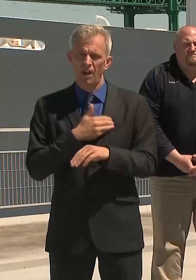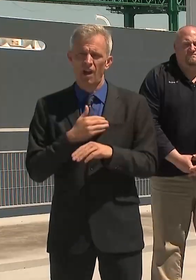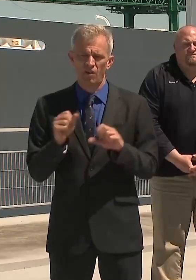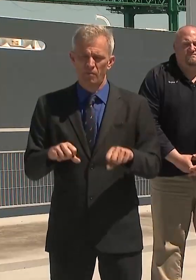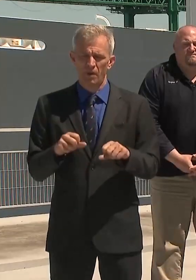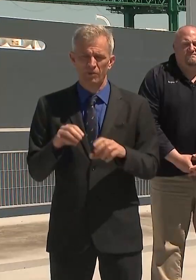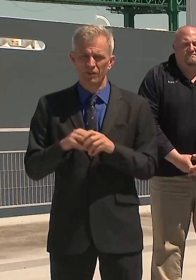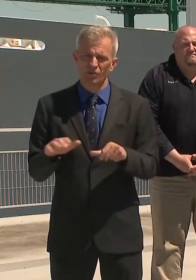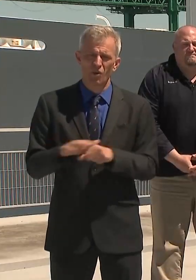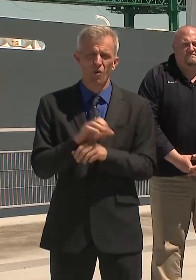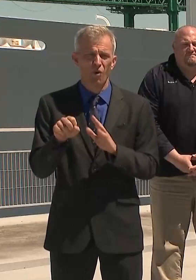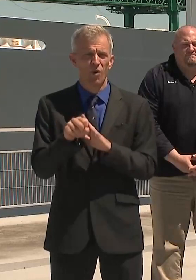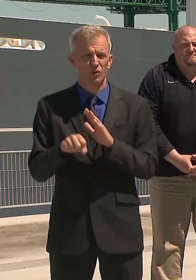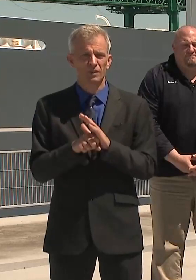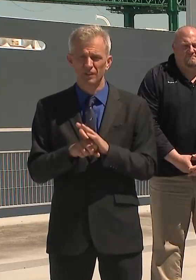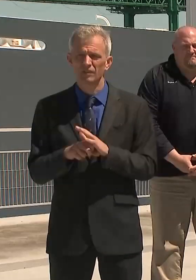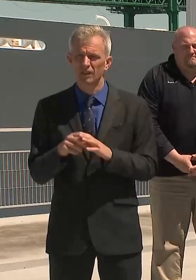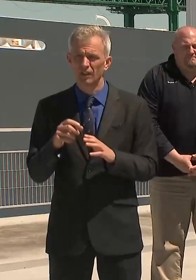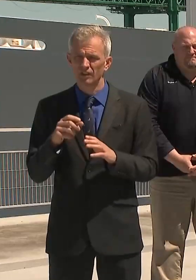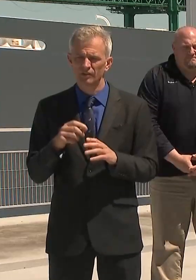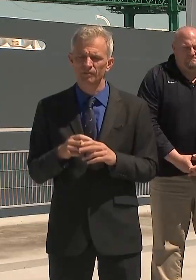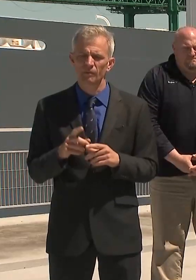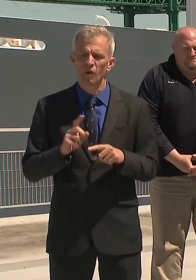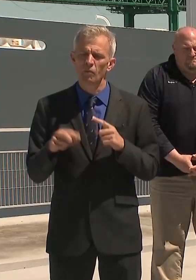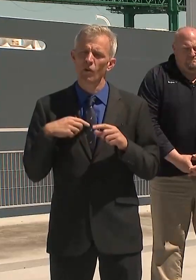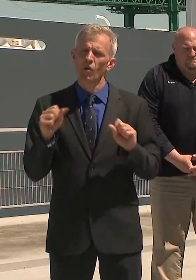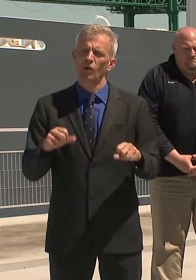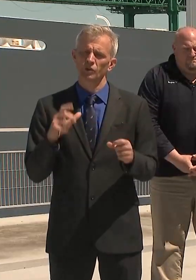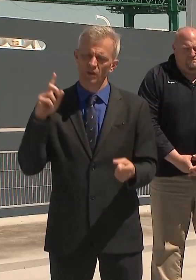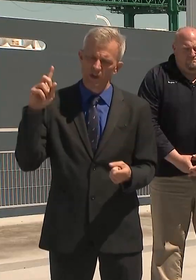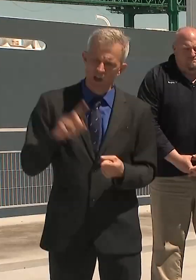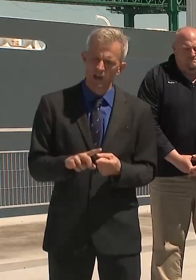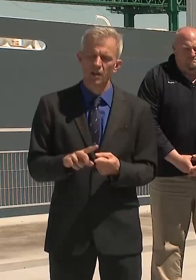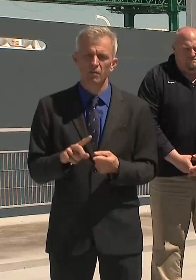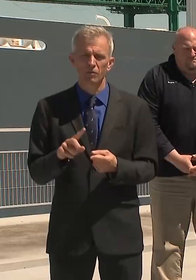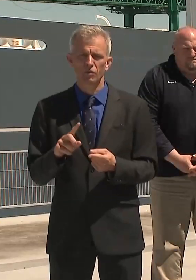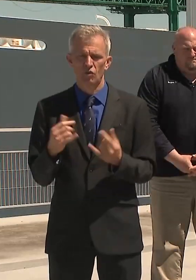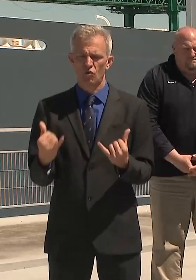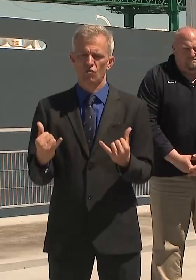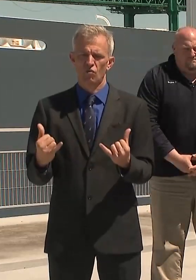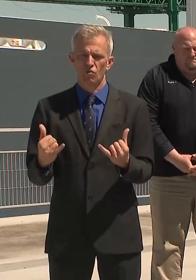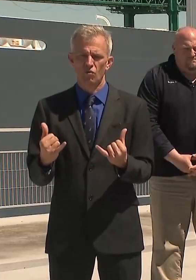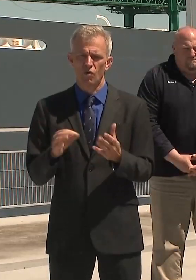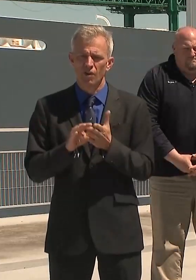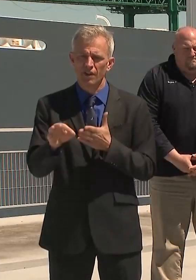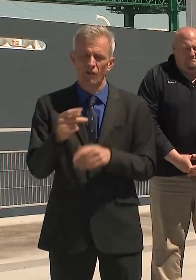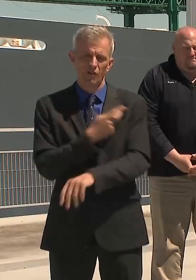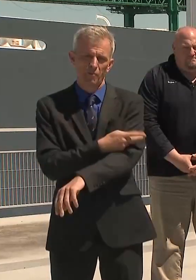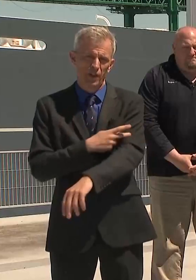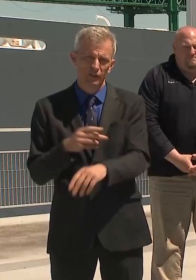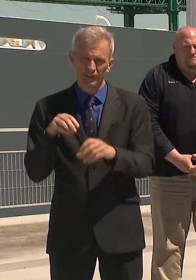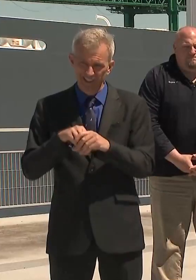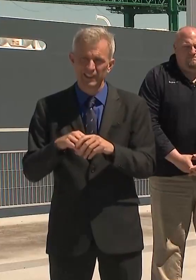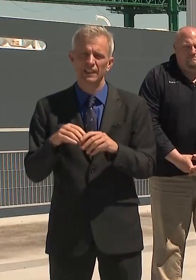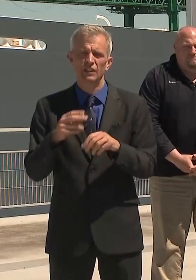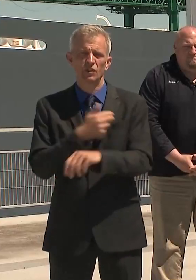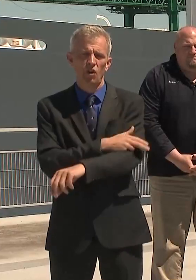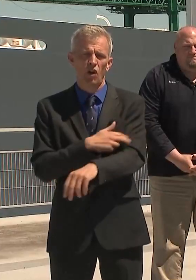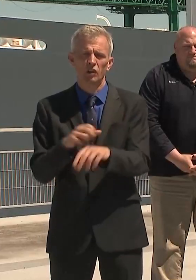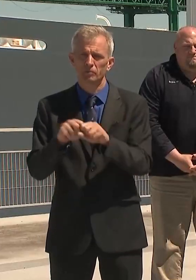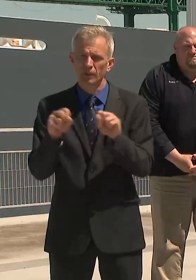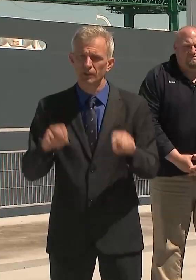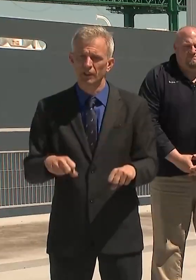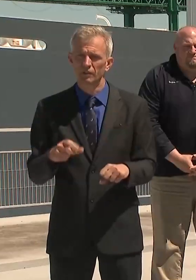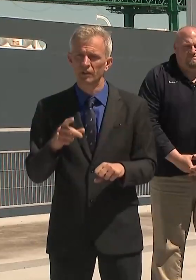going forward, but we've been able to reduce the current census within the hospital system also in preparation to meet